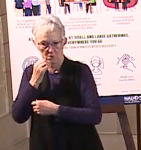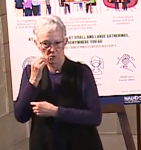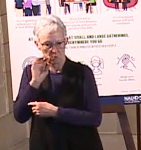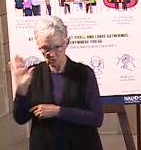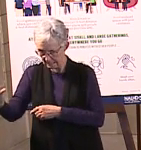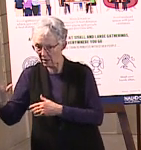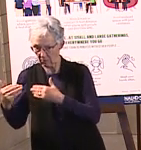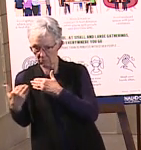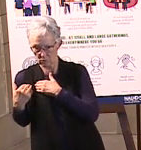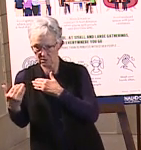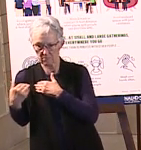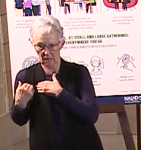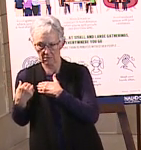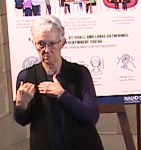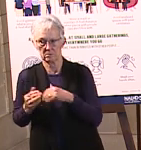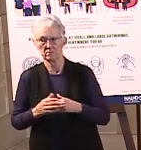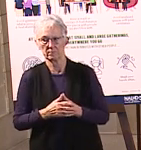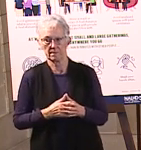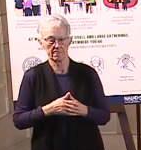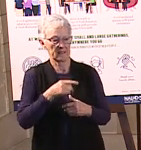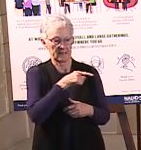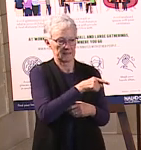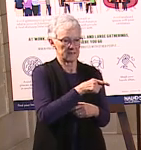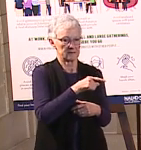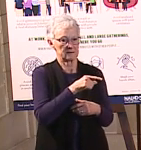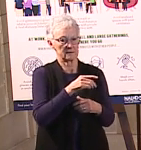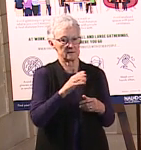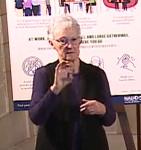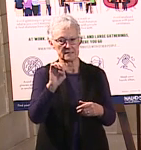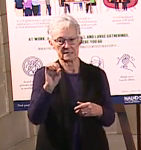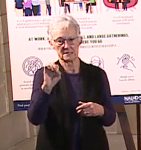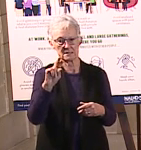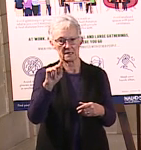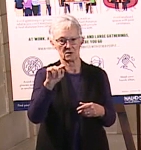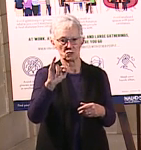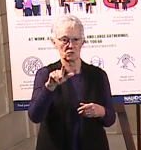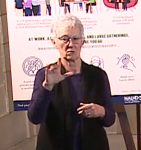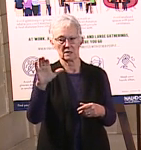needed for that. This is just to supplement the work.